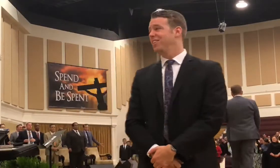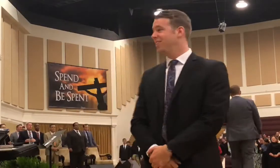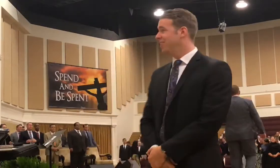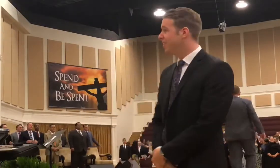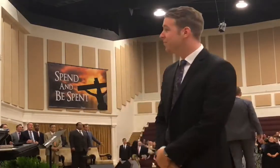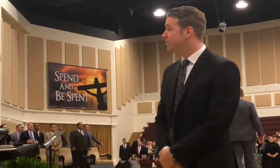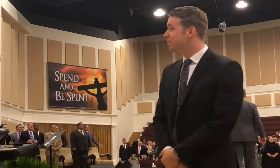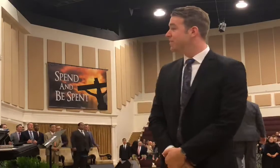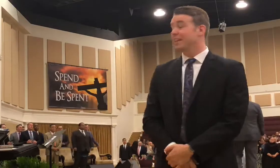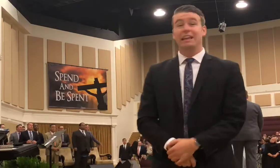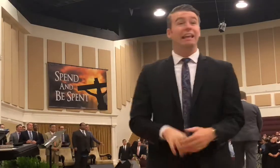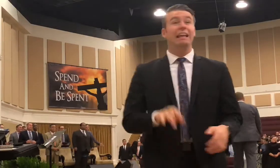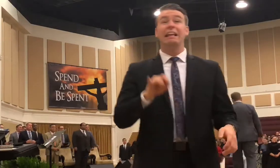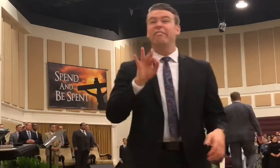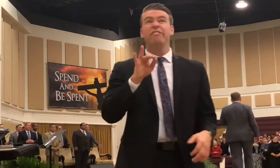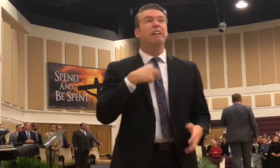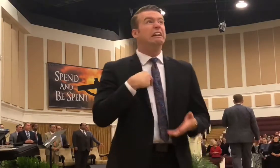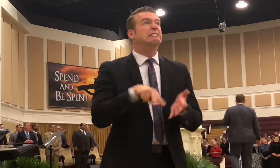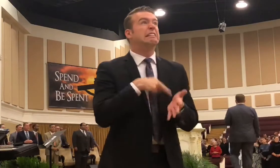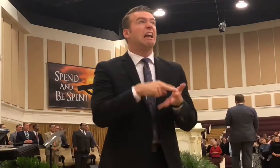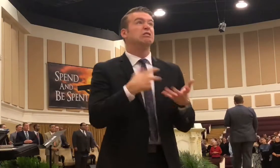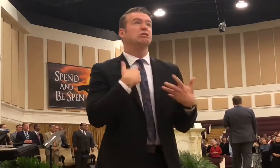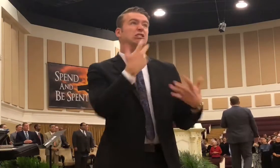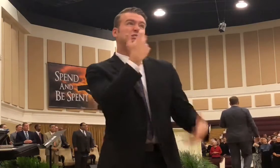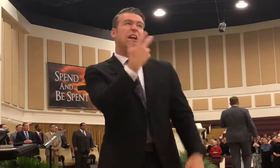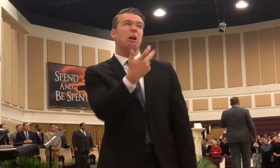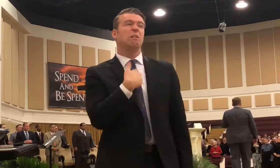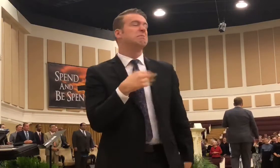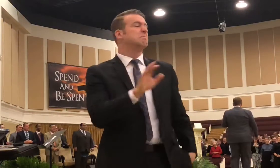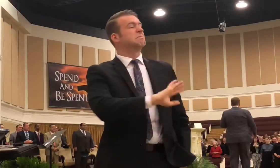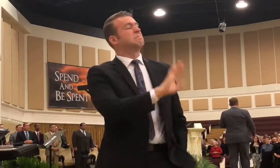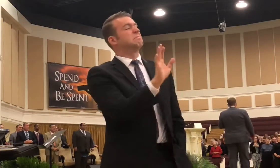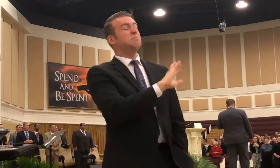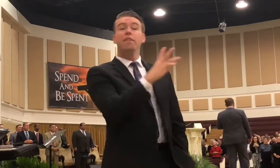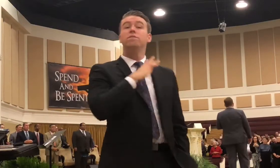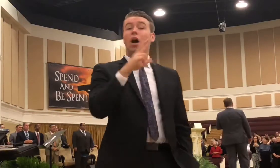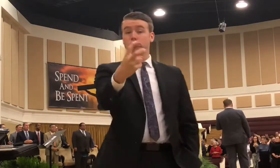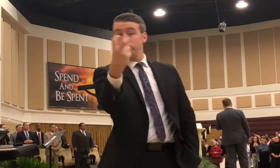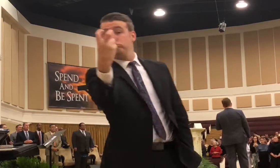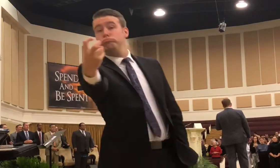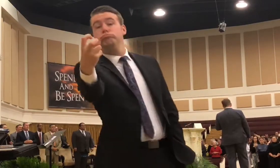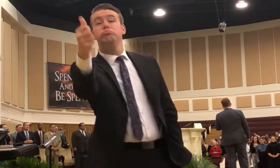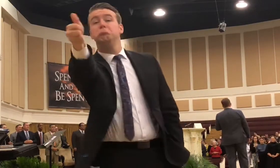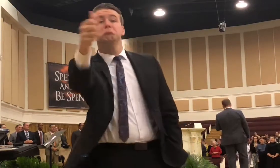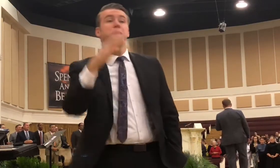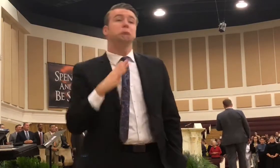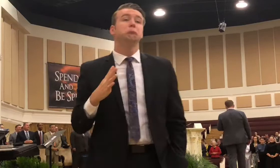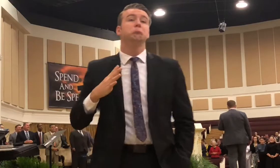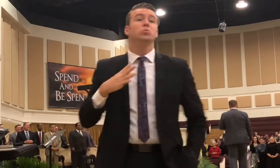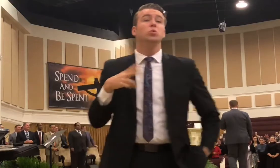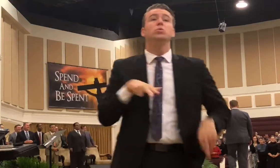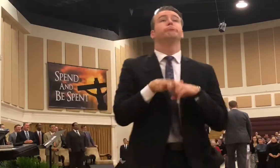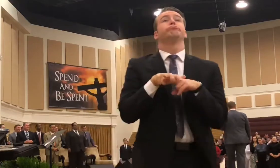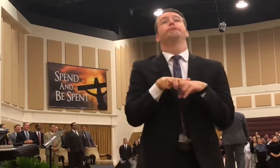If you can't dance and shout tonight, you just sit there and bebop in the pew.